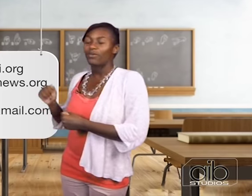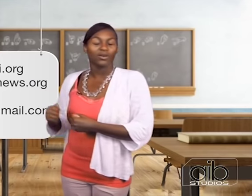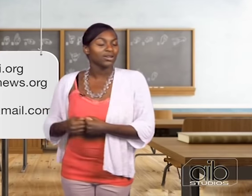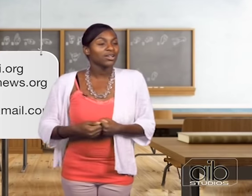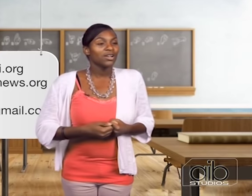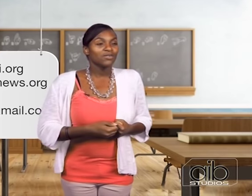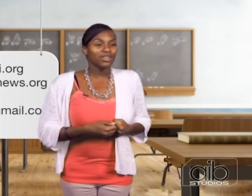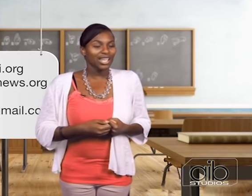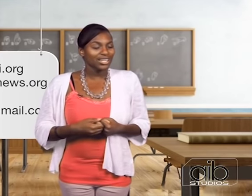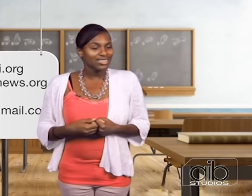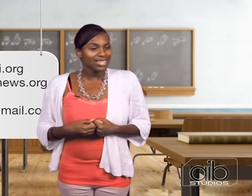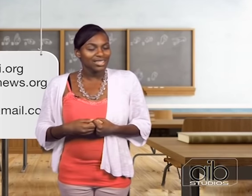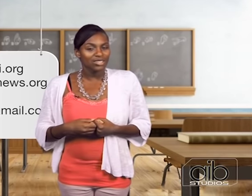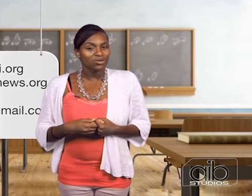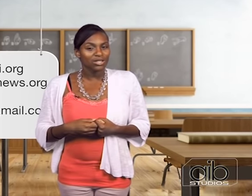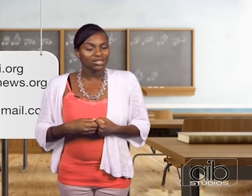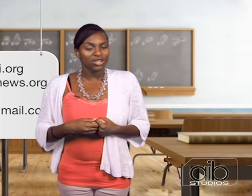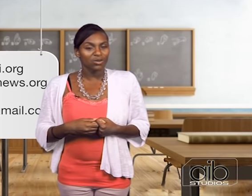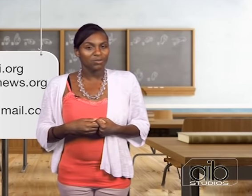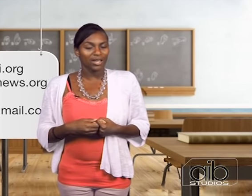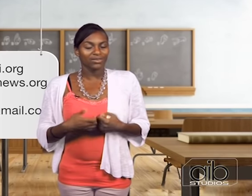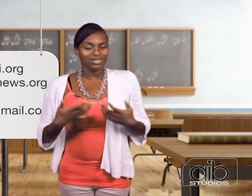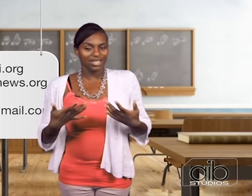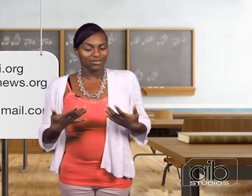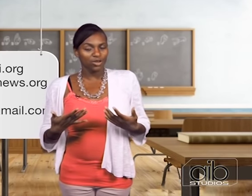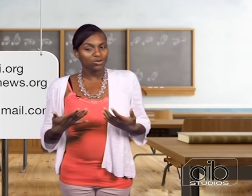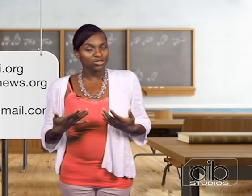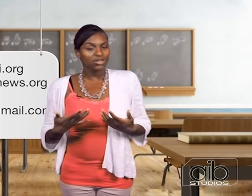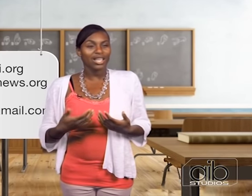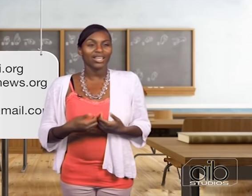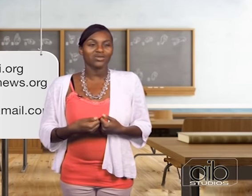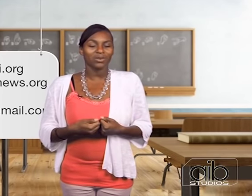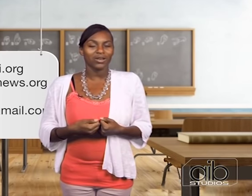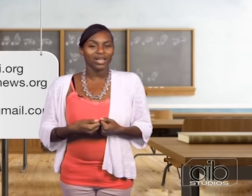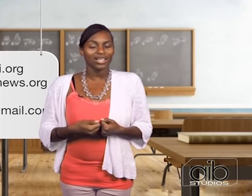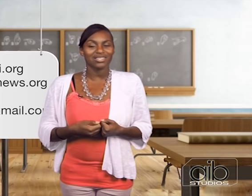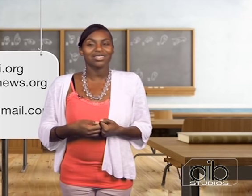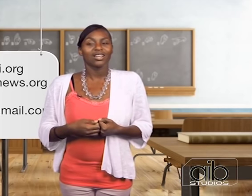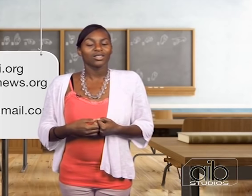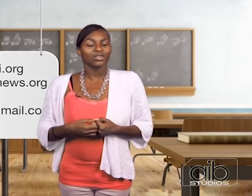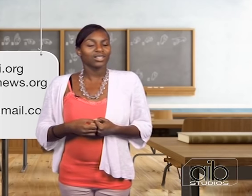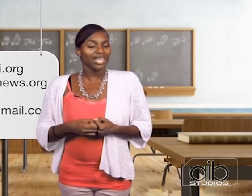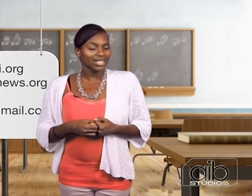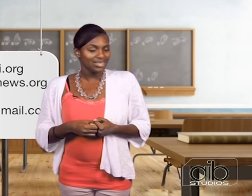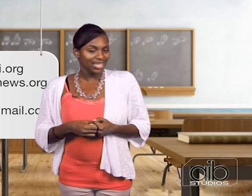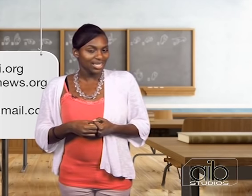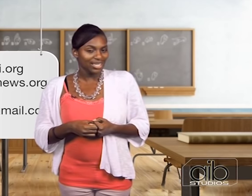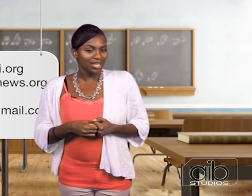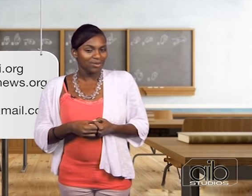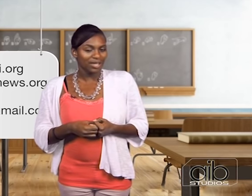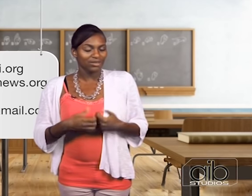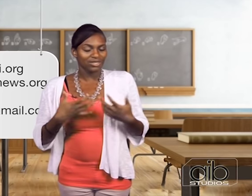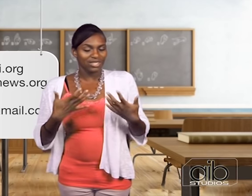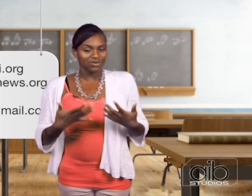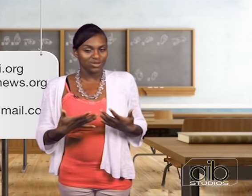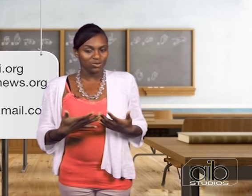www.gotchi.org for anything that you want to know about the deaf culture, as well as learn anything about the deaf social